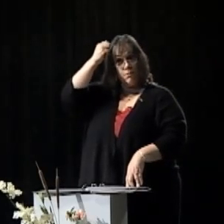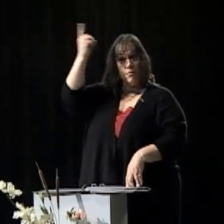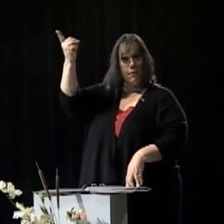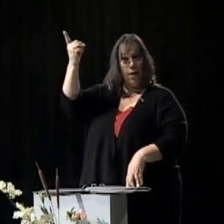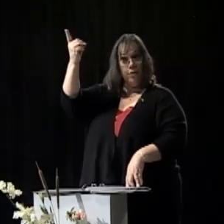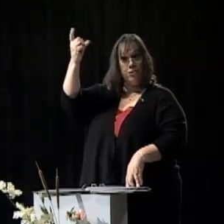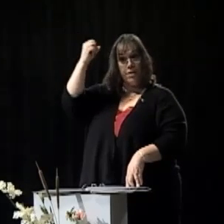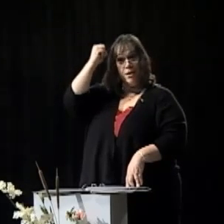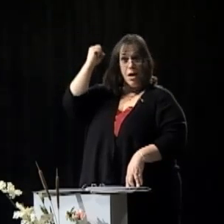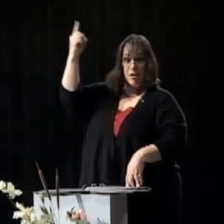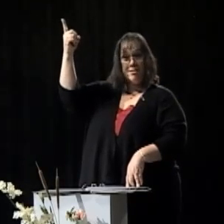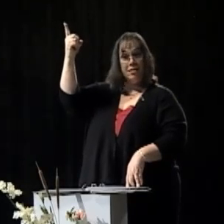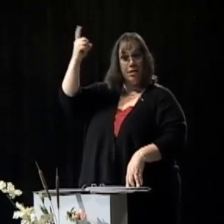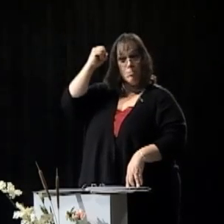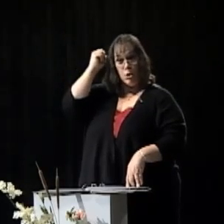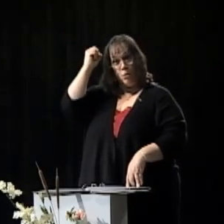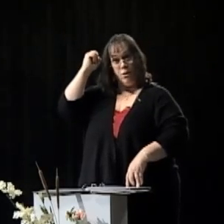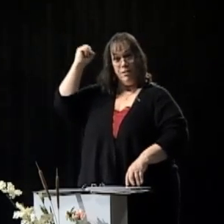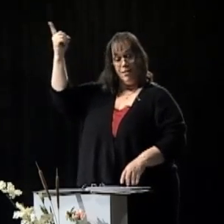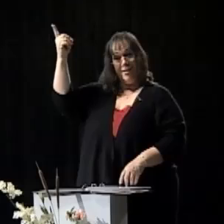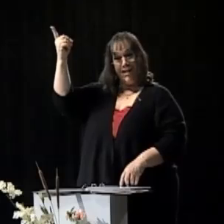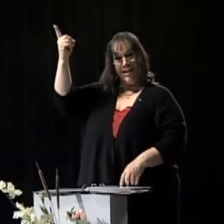I understand. It's like the light bulb went on. I get it.